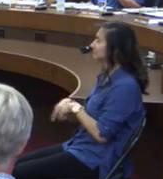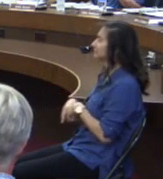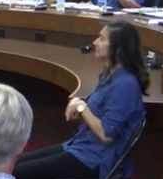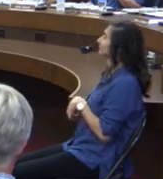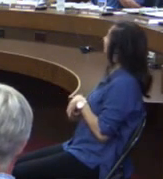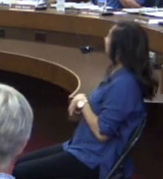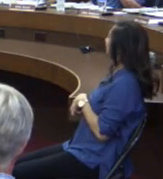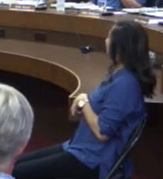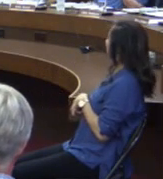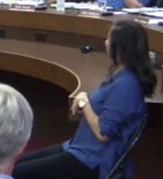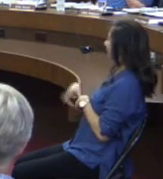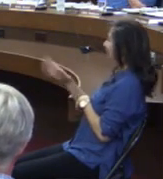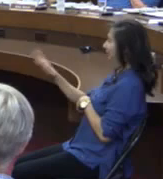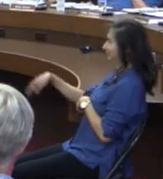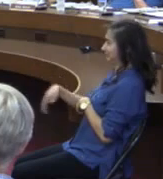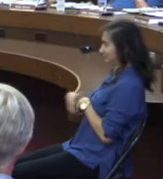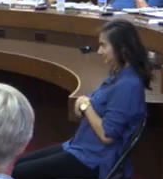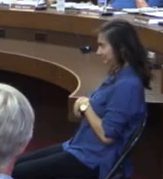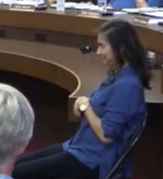Such an unusual name.